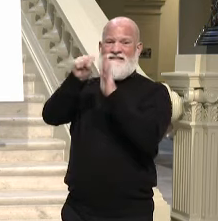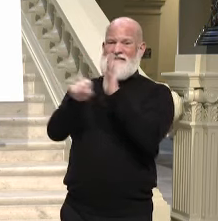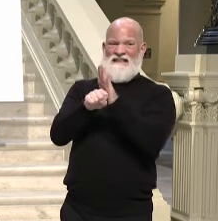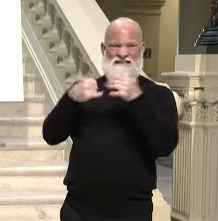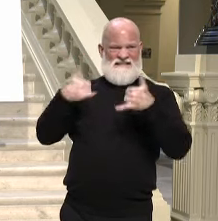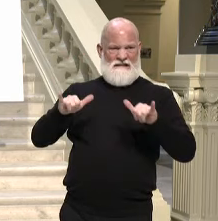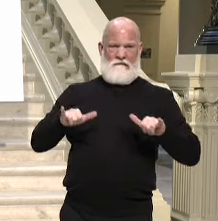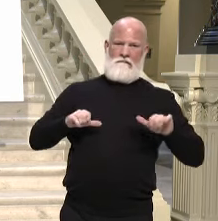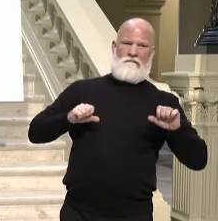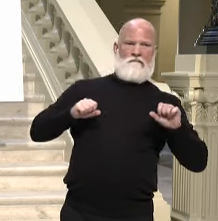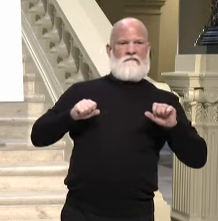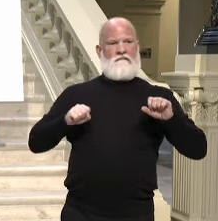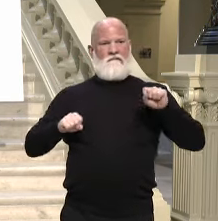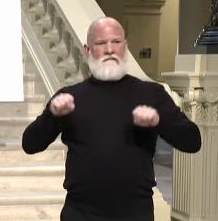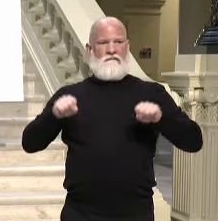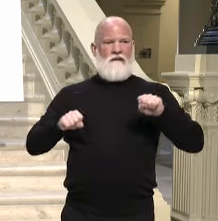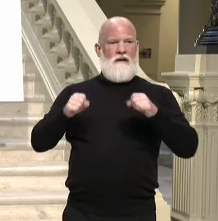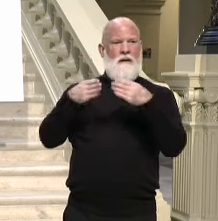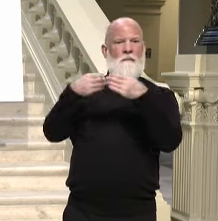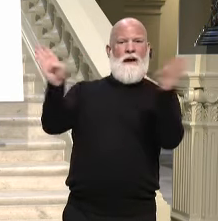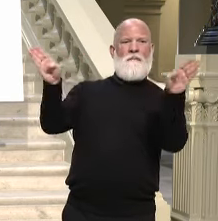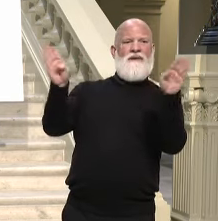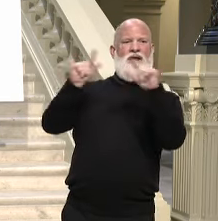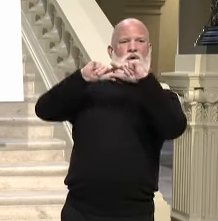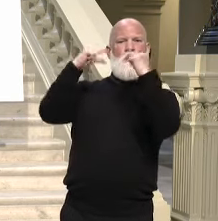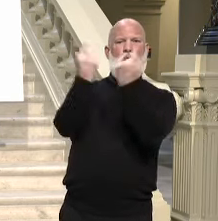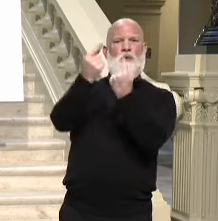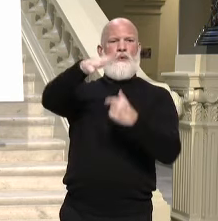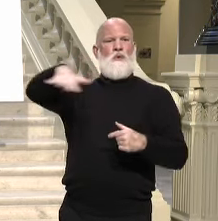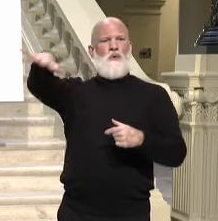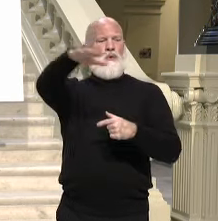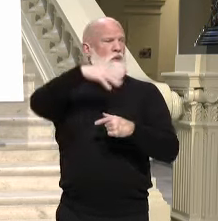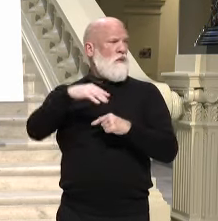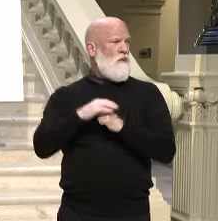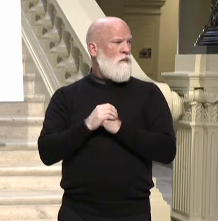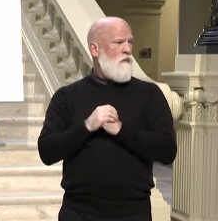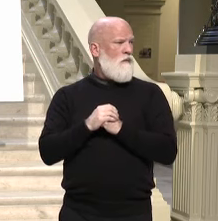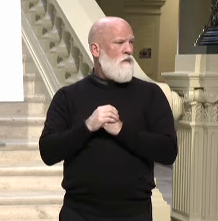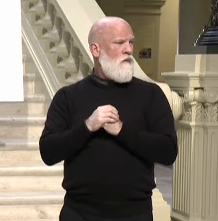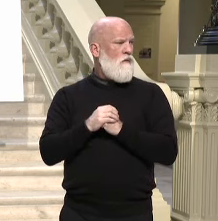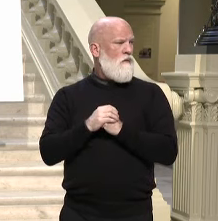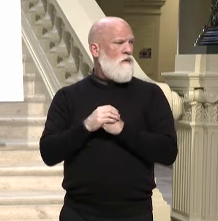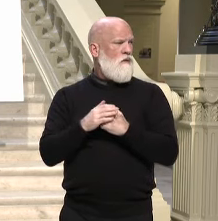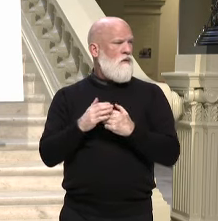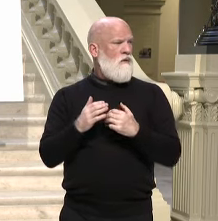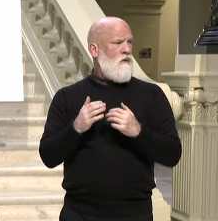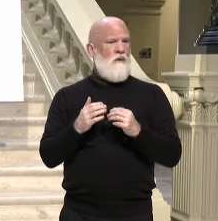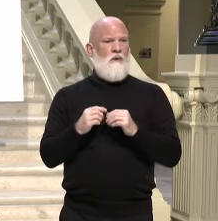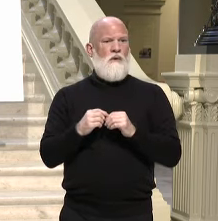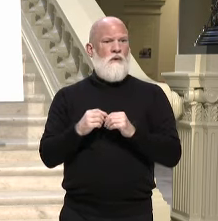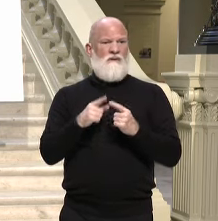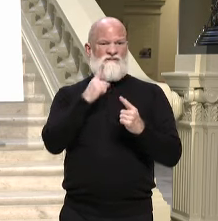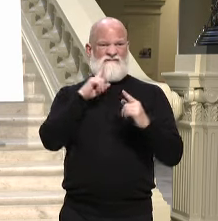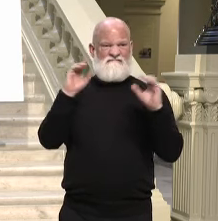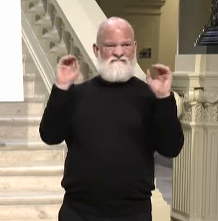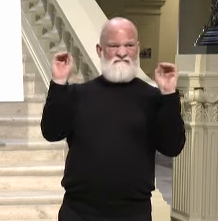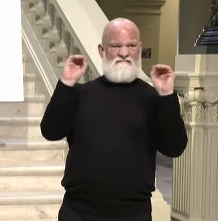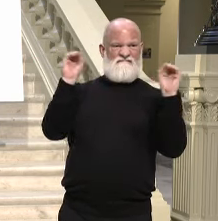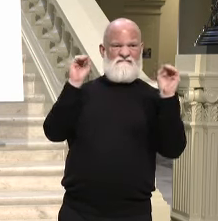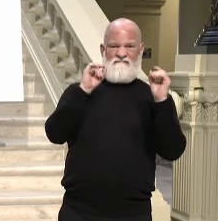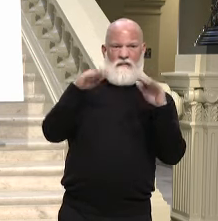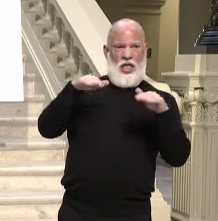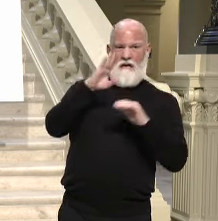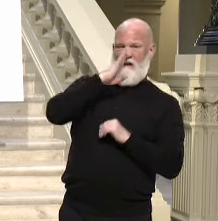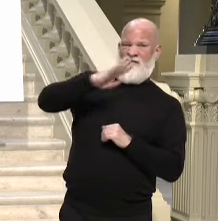Republicans are actually the group with the largest amount of vaccine hesitancy more than people of color. What what is the state going to do to try to